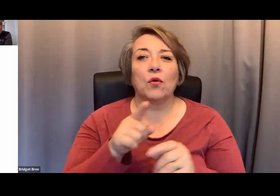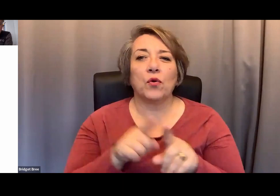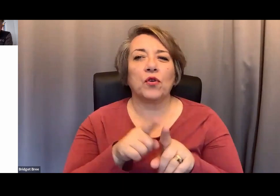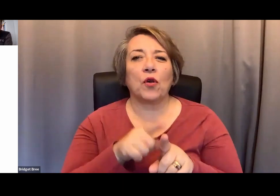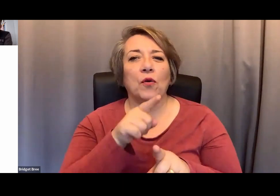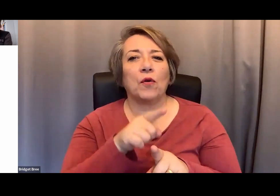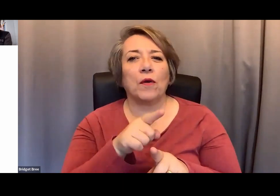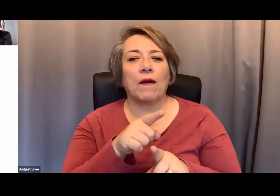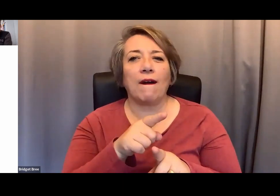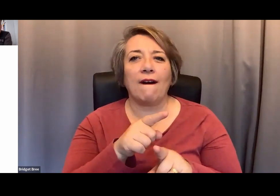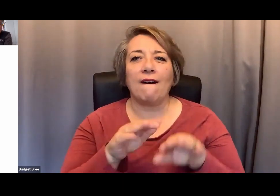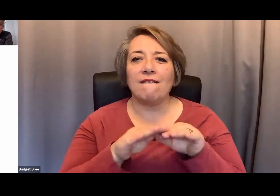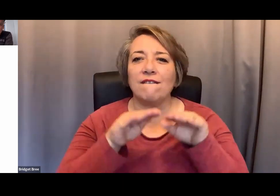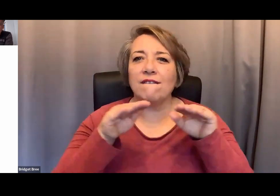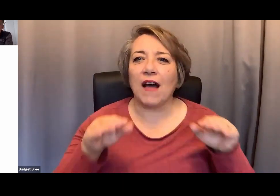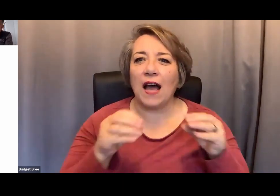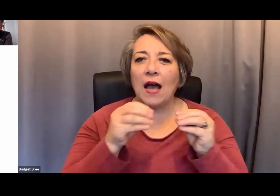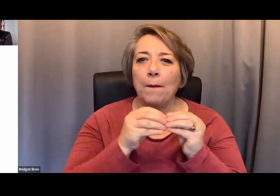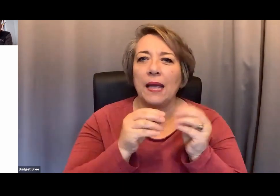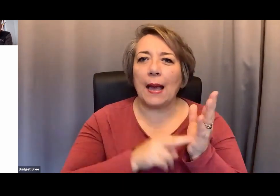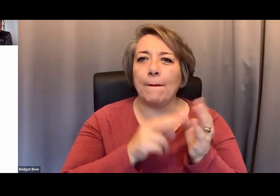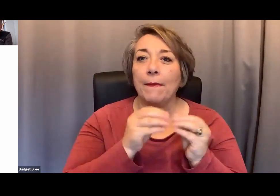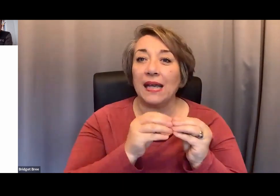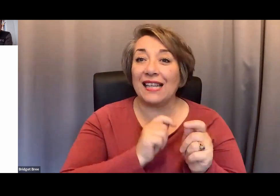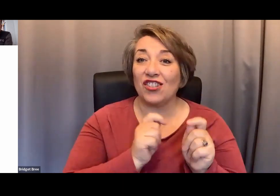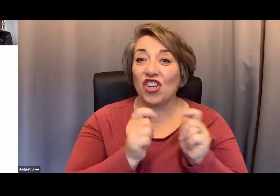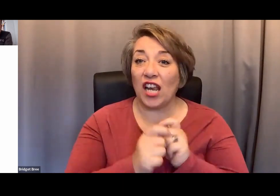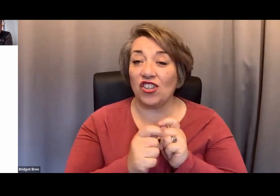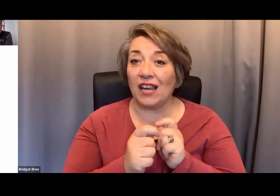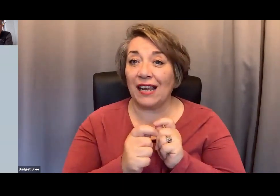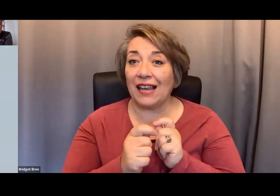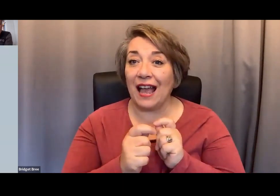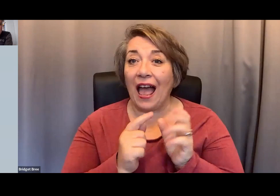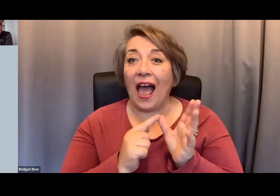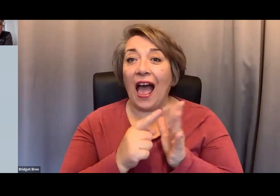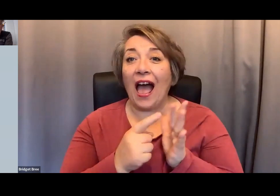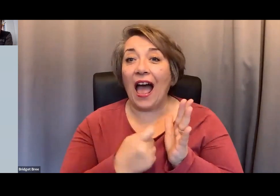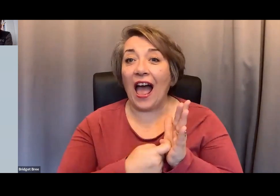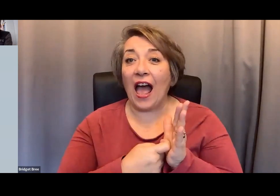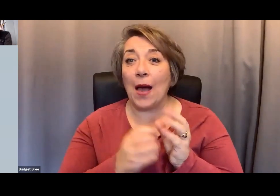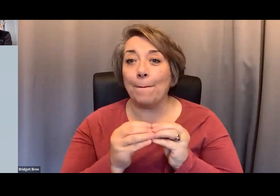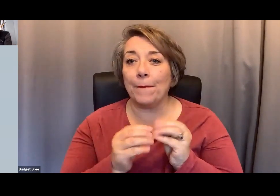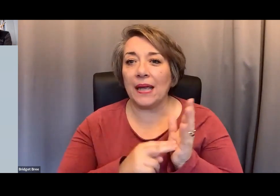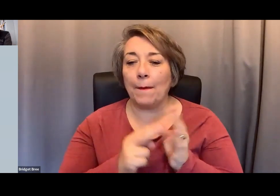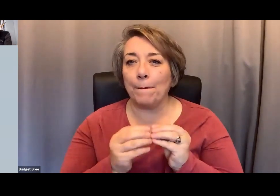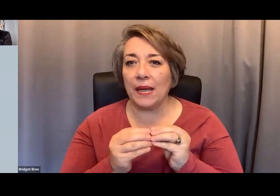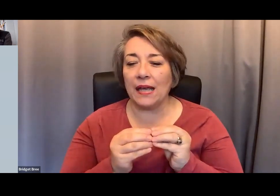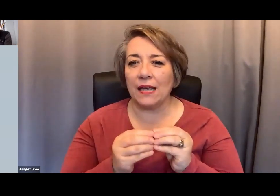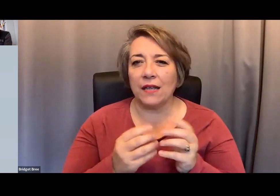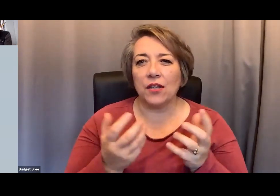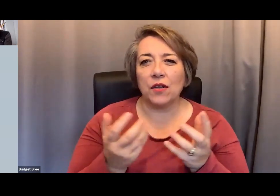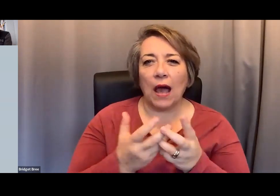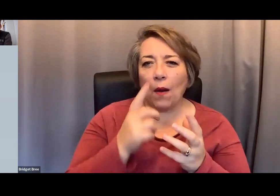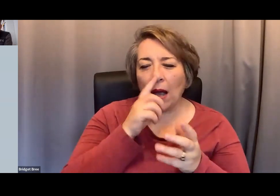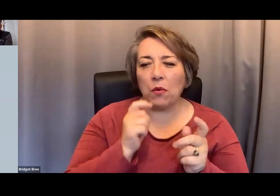So Airbnb is challenging Airbnb. So really, the work made me aware of how can we move from an old thinking